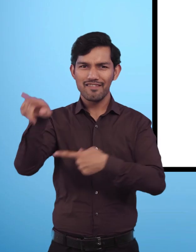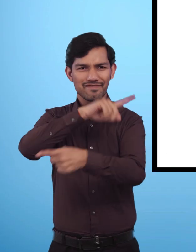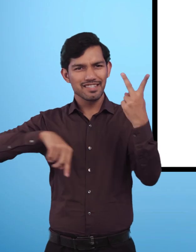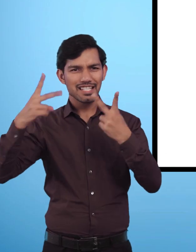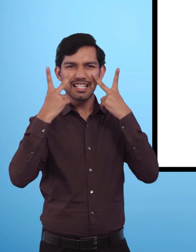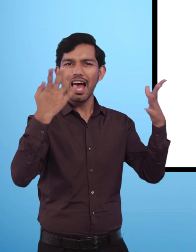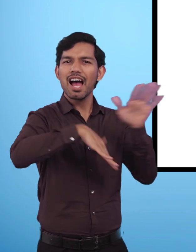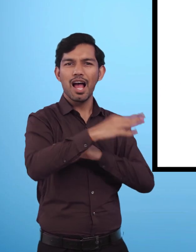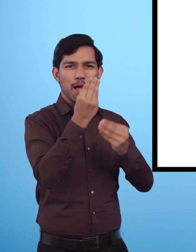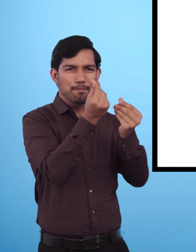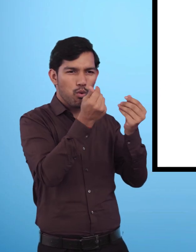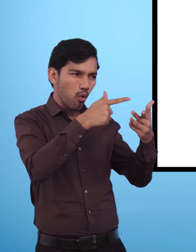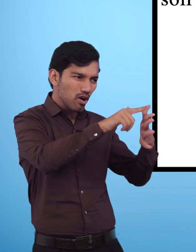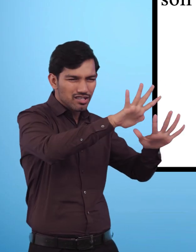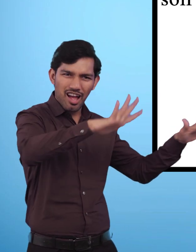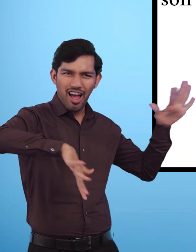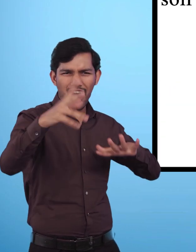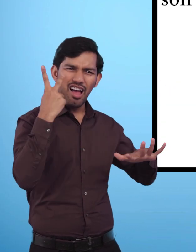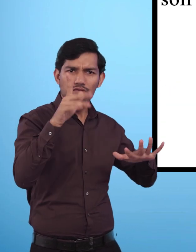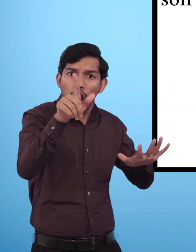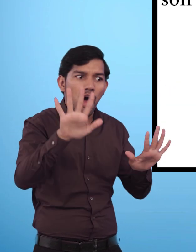Have you ever wondered how soil is formed?